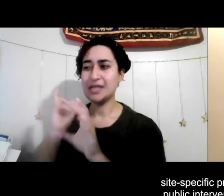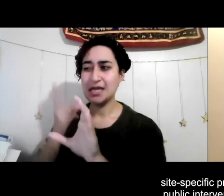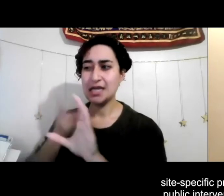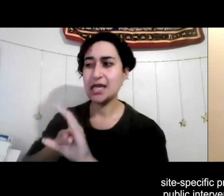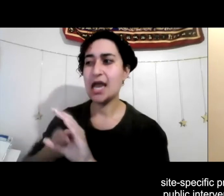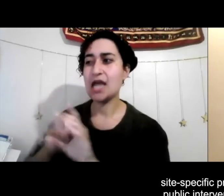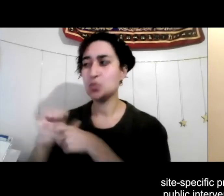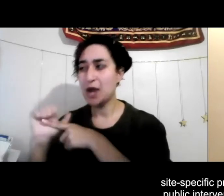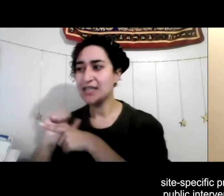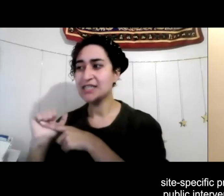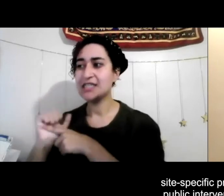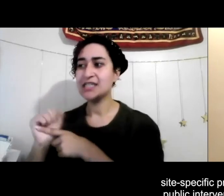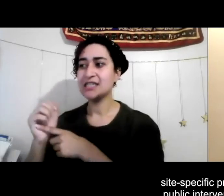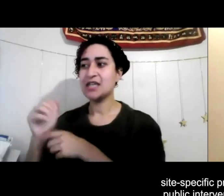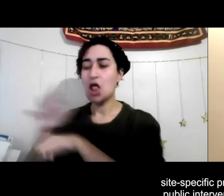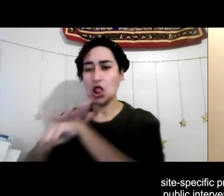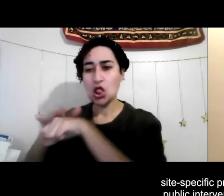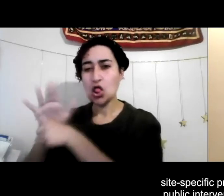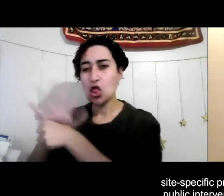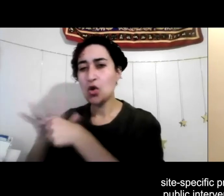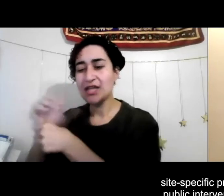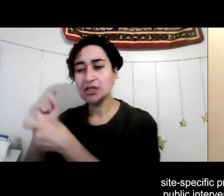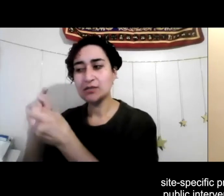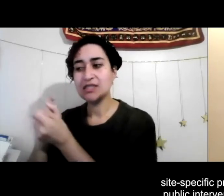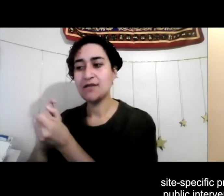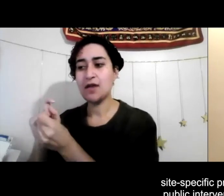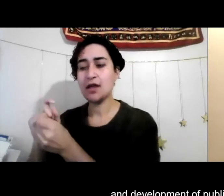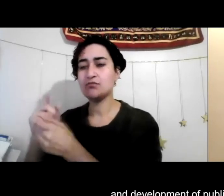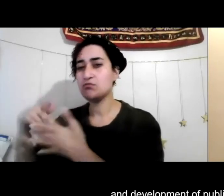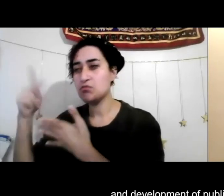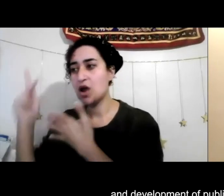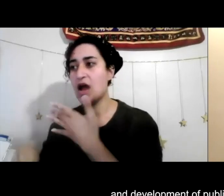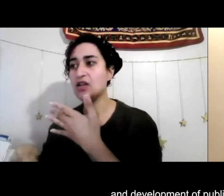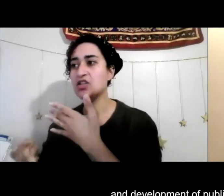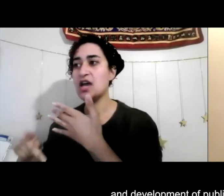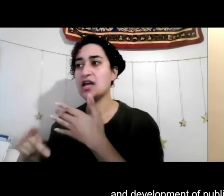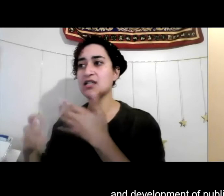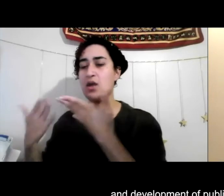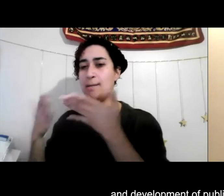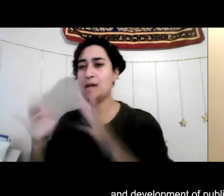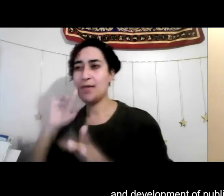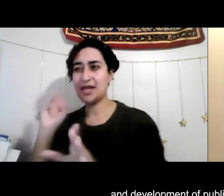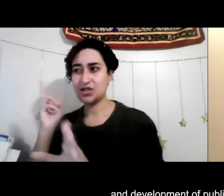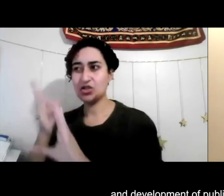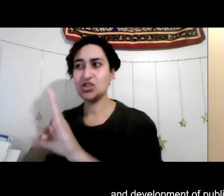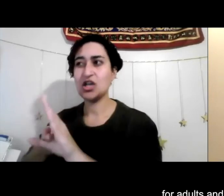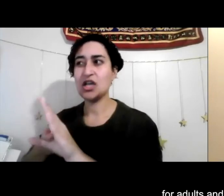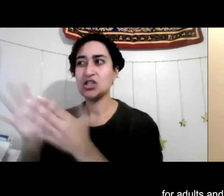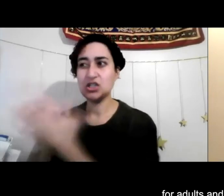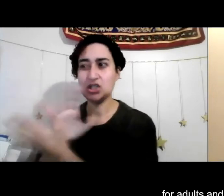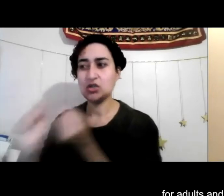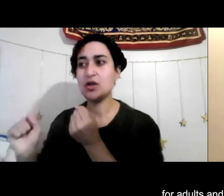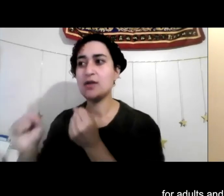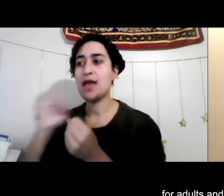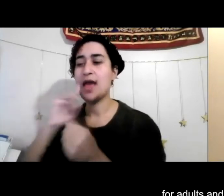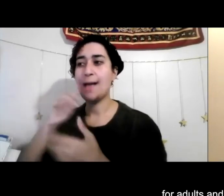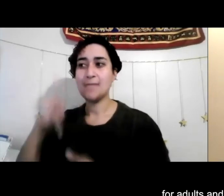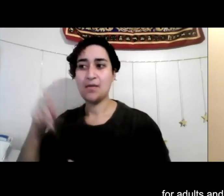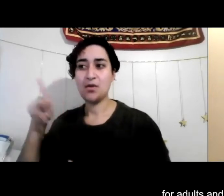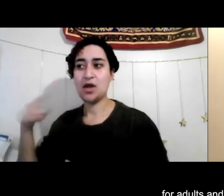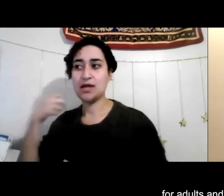site-specific projects, public interventions, and development of public-facing programs for adults and